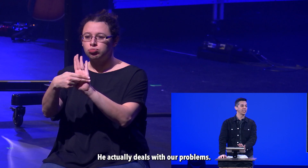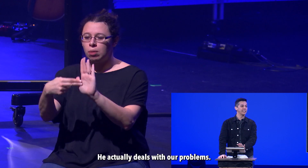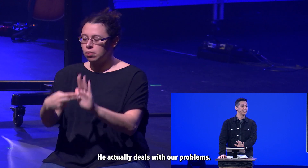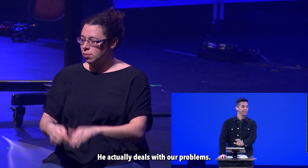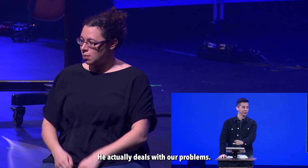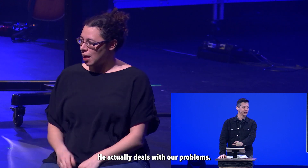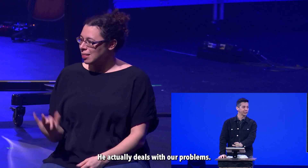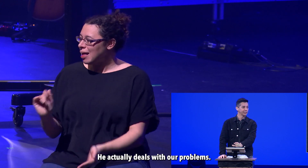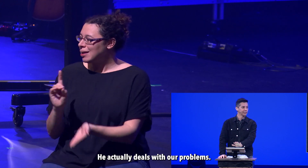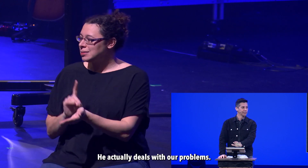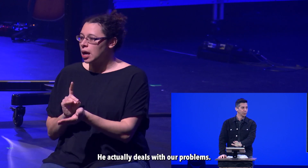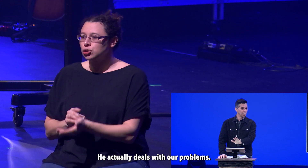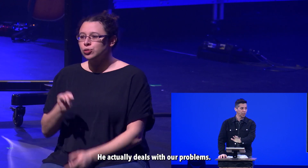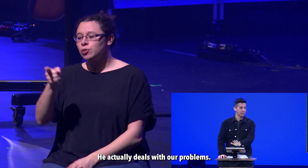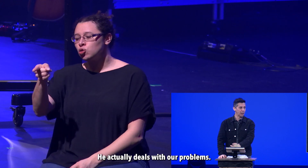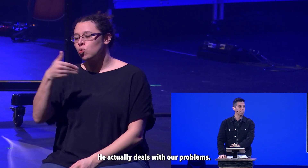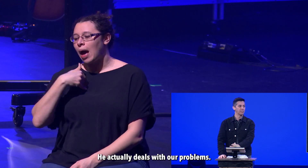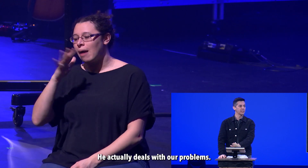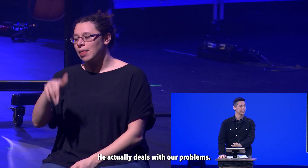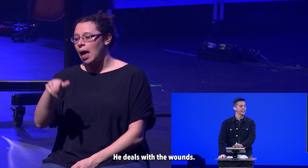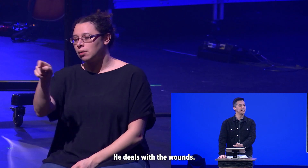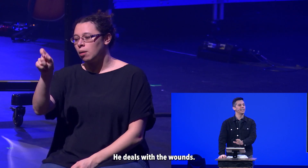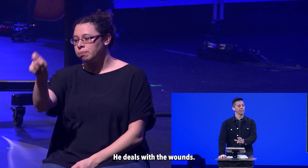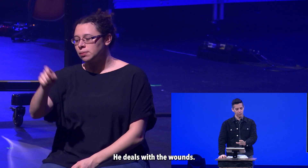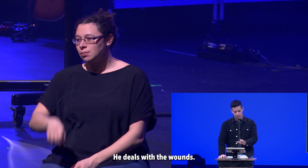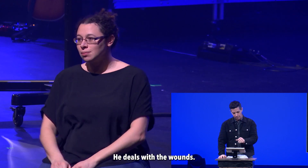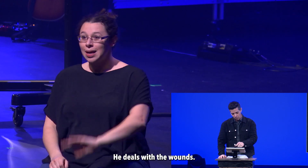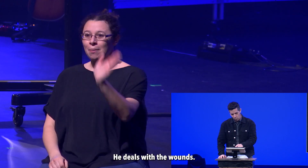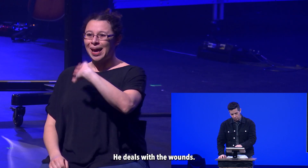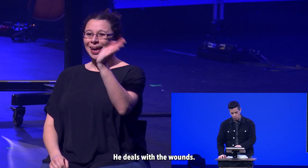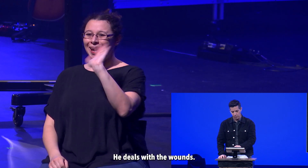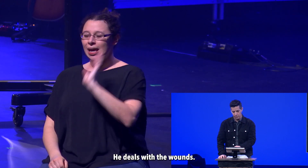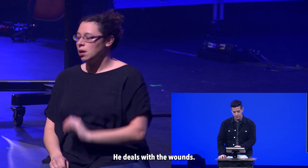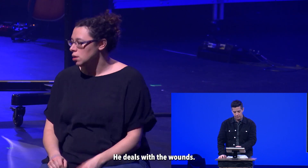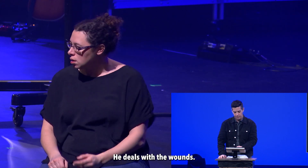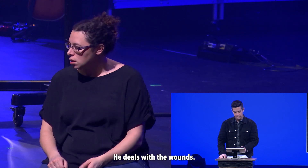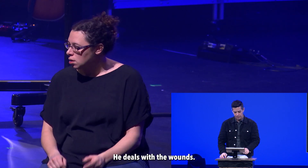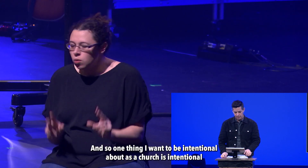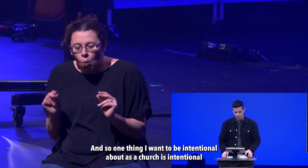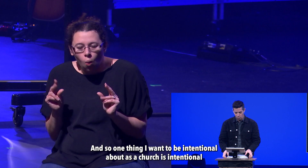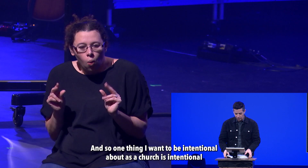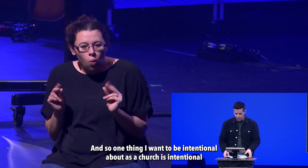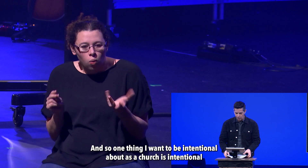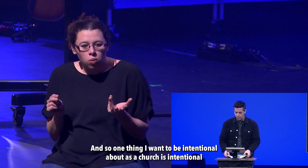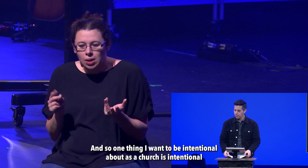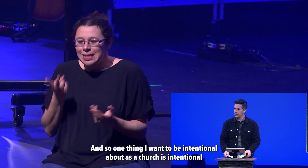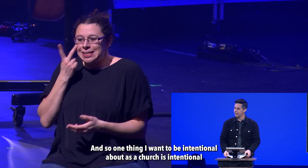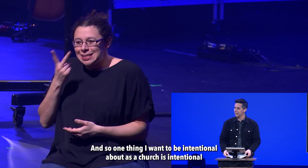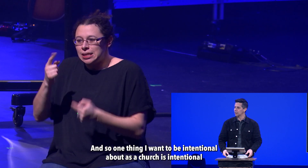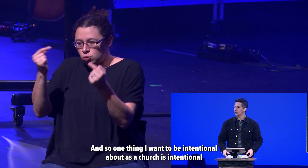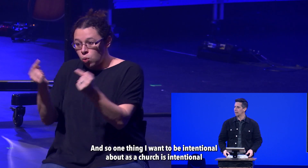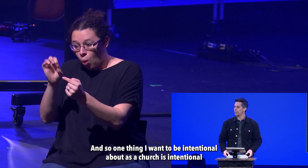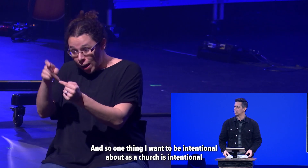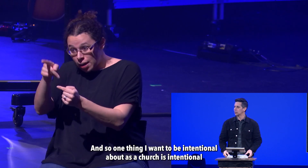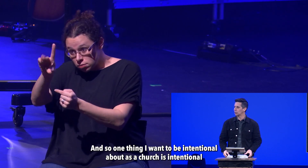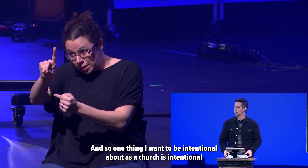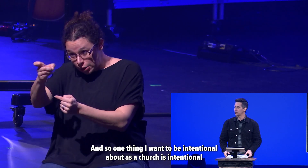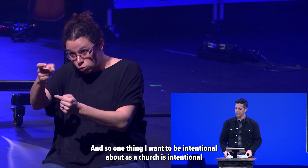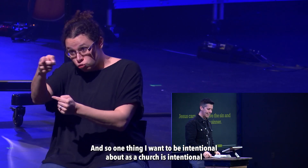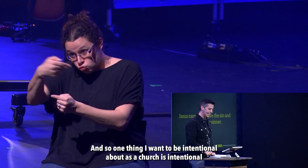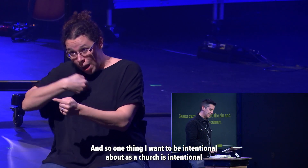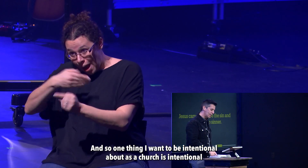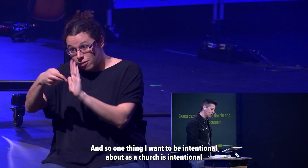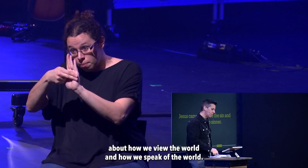he actually deals with our problems. He deals with the wounds. And so one thing I want to be intentional about as a